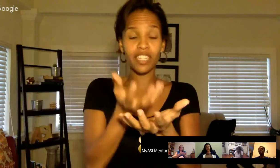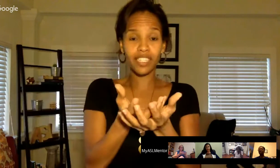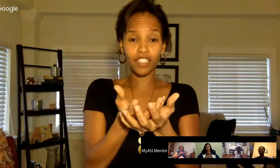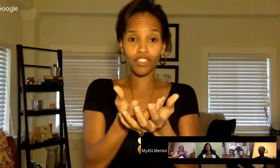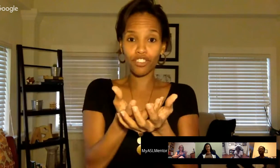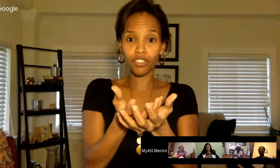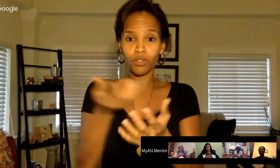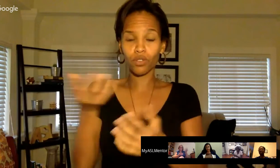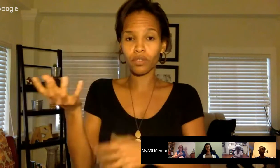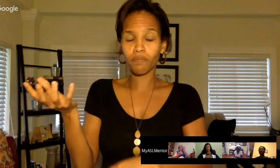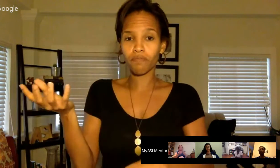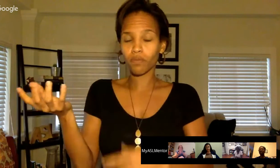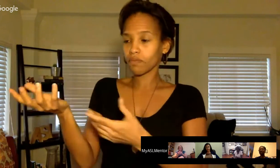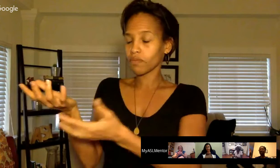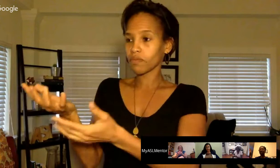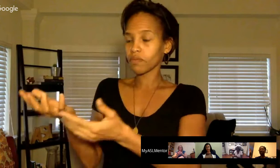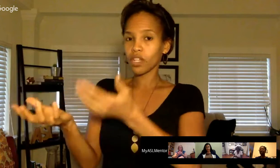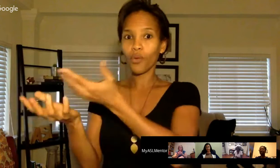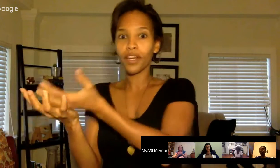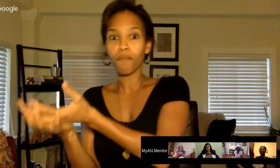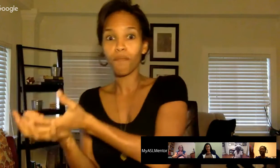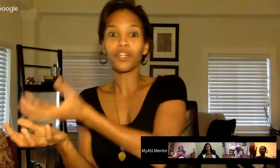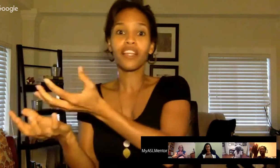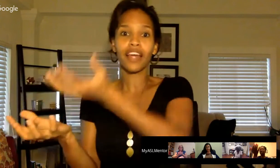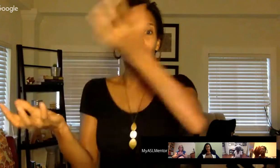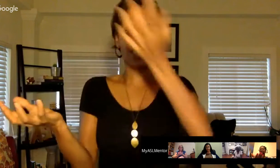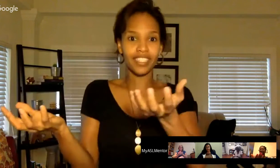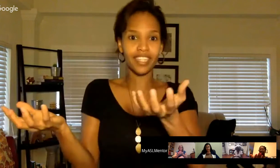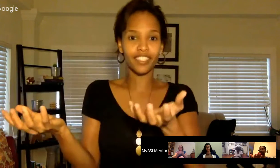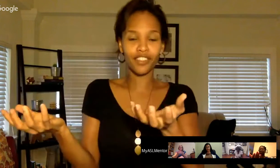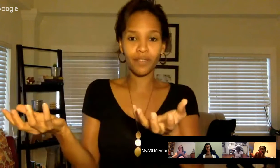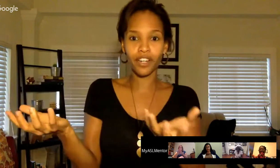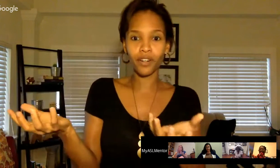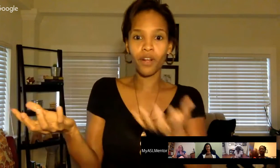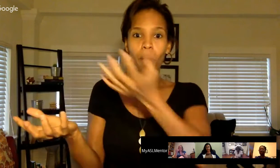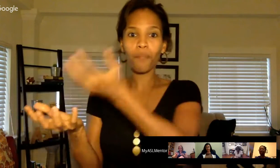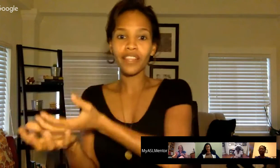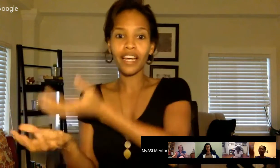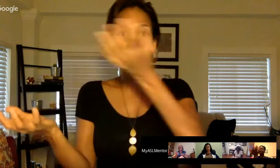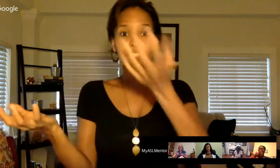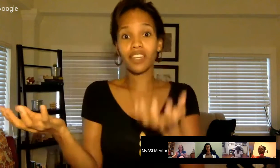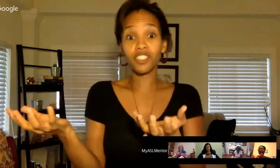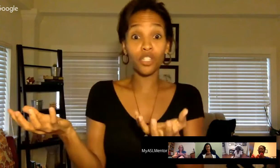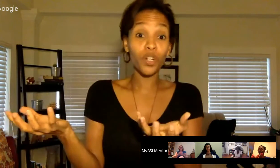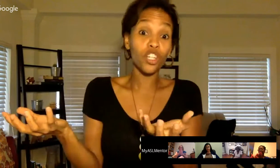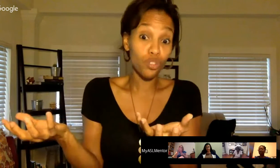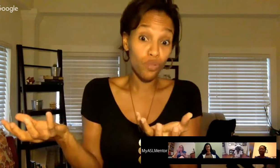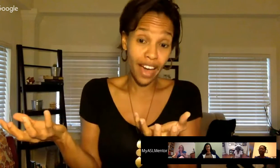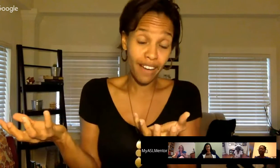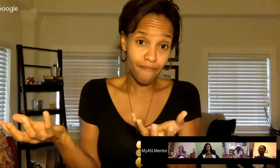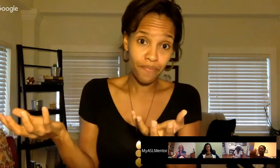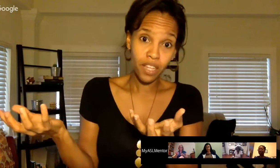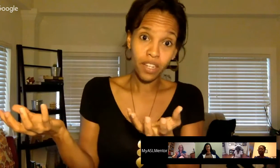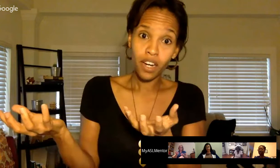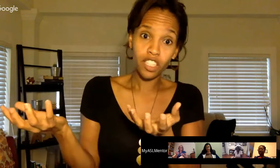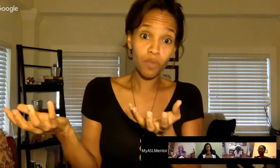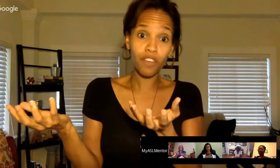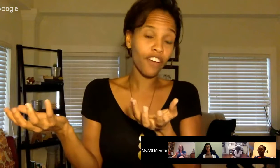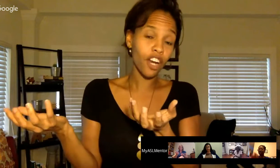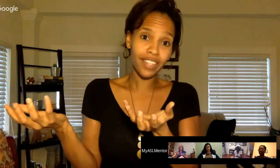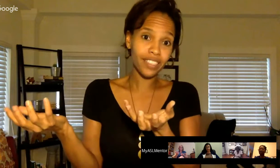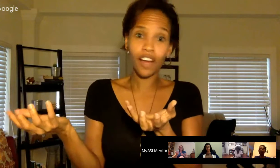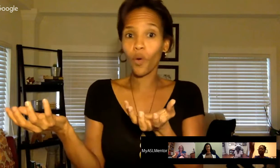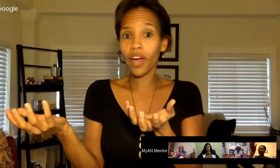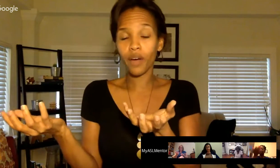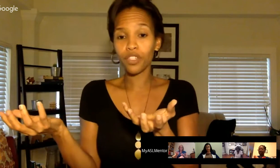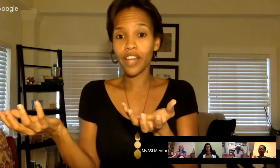that to the center, or we can bring that to the center. There we go. Bring that to the center. We could do that. To be